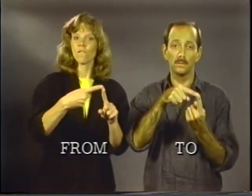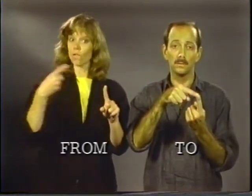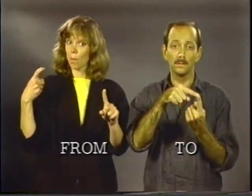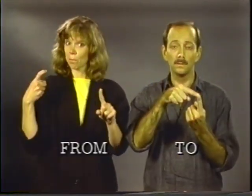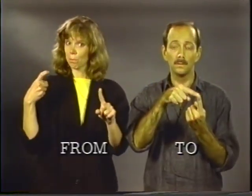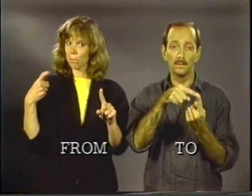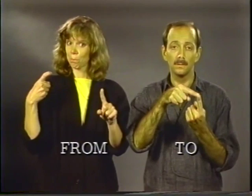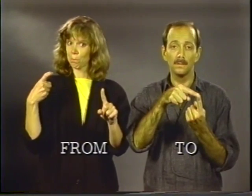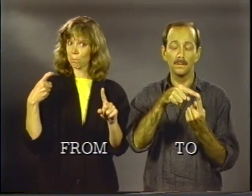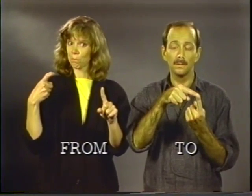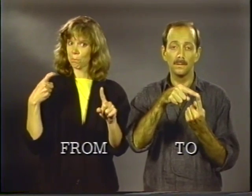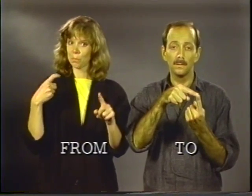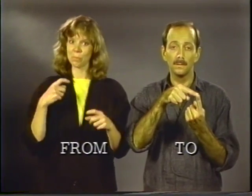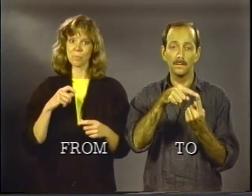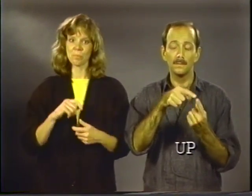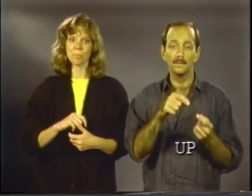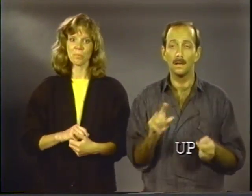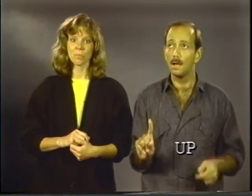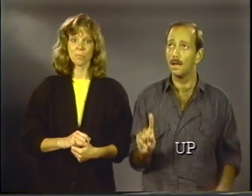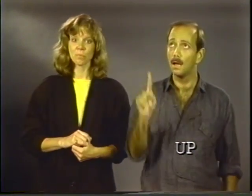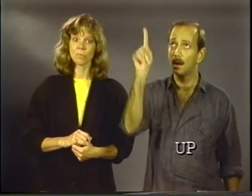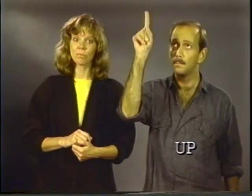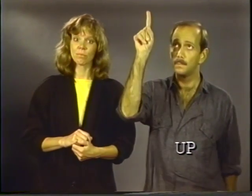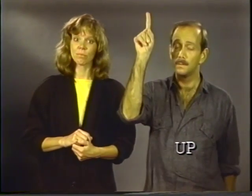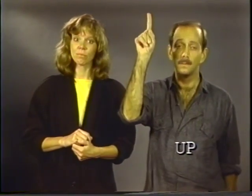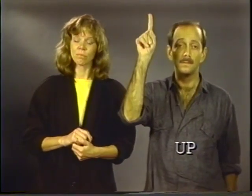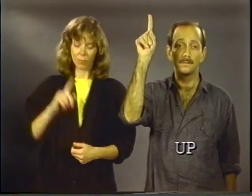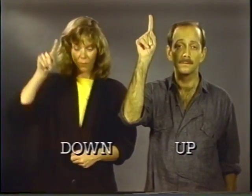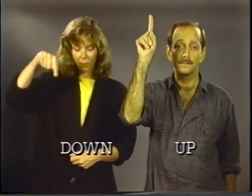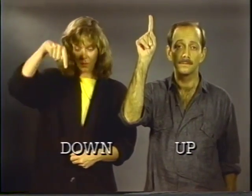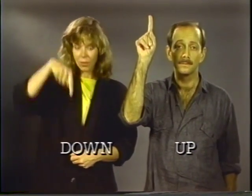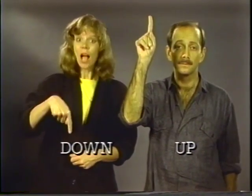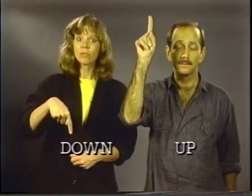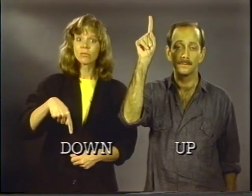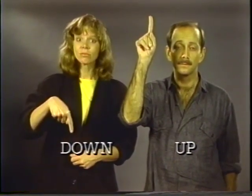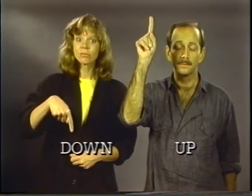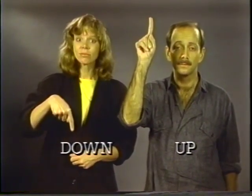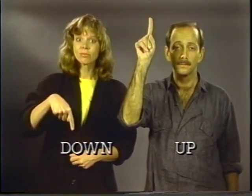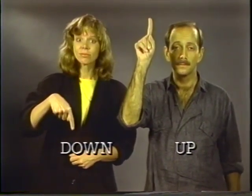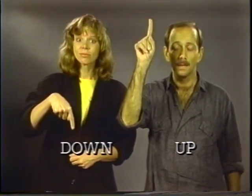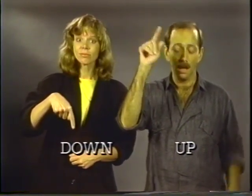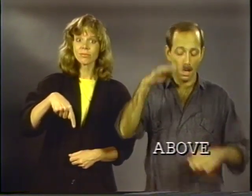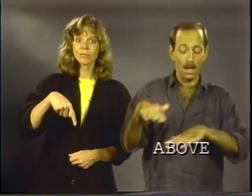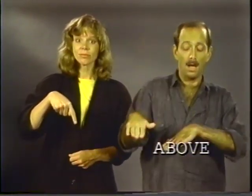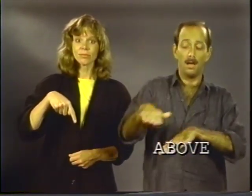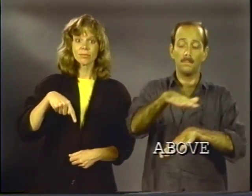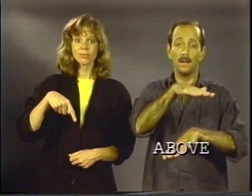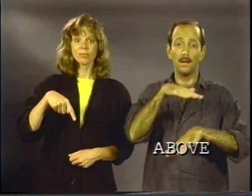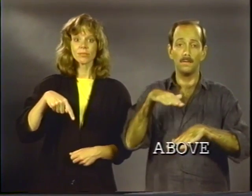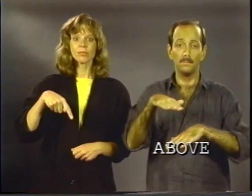from, up, down, above,